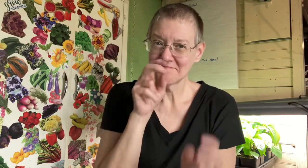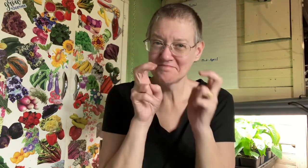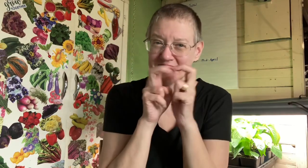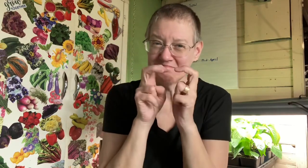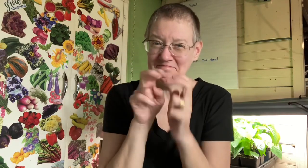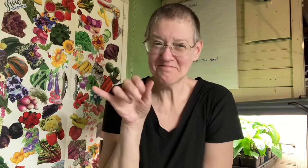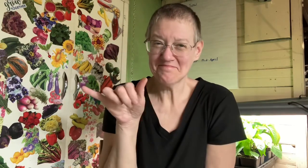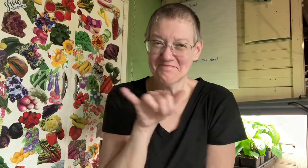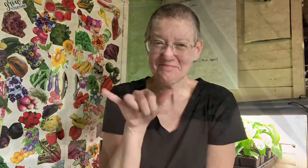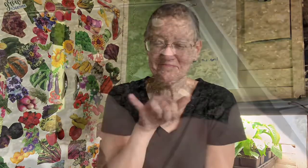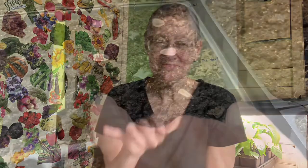Birds and squirrels too.